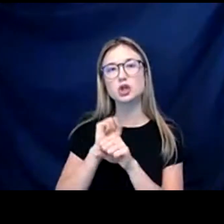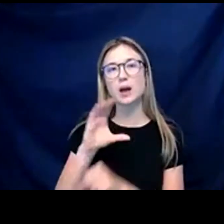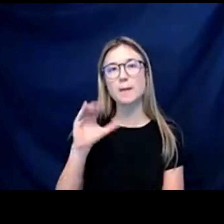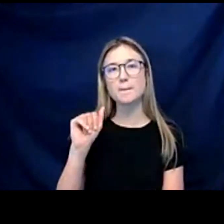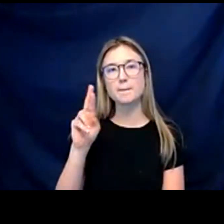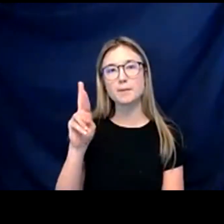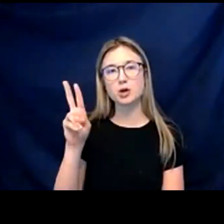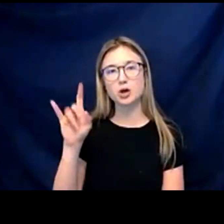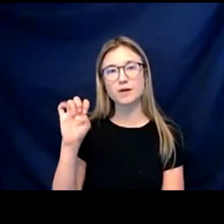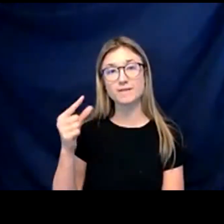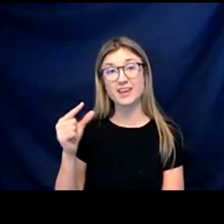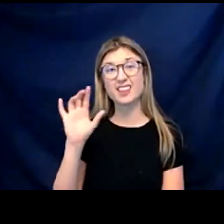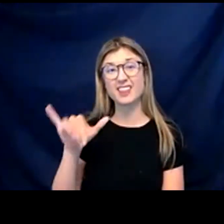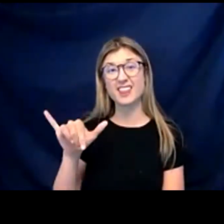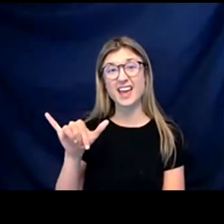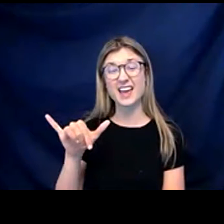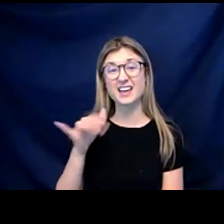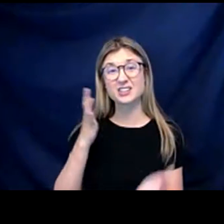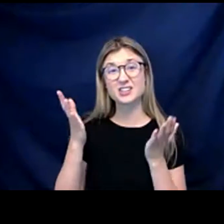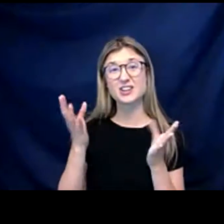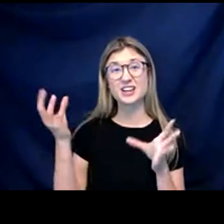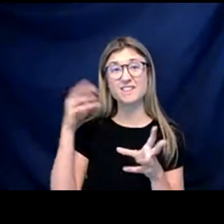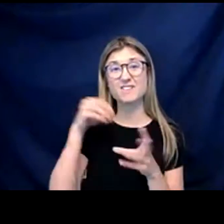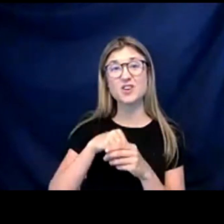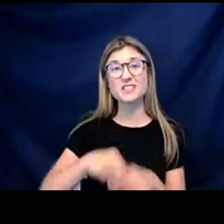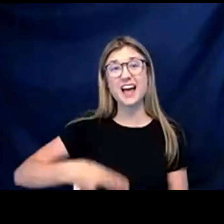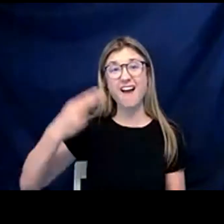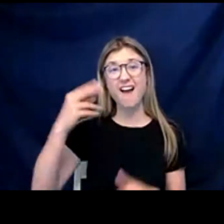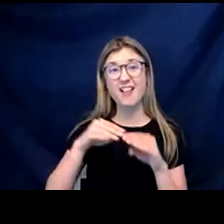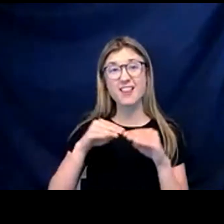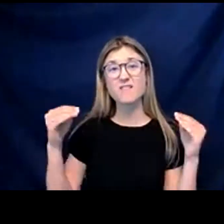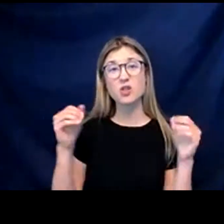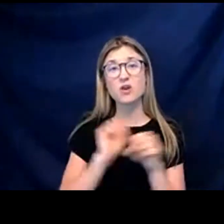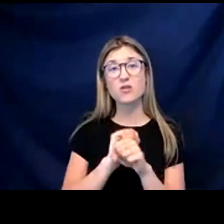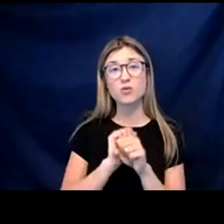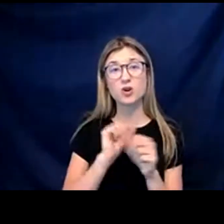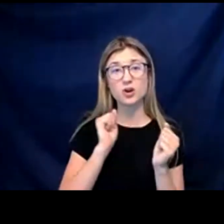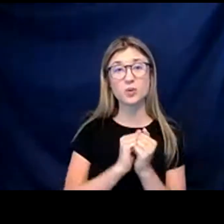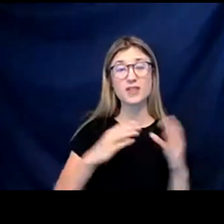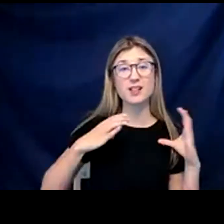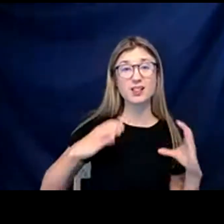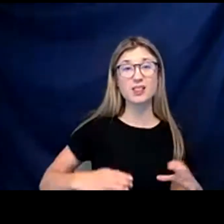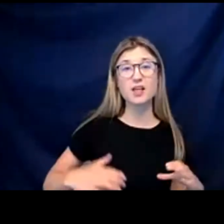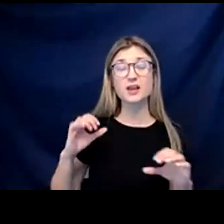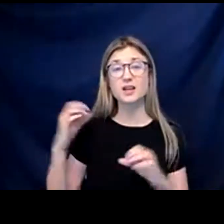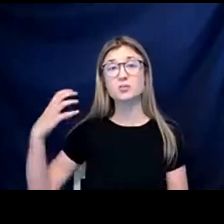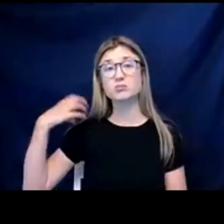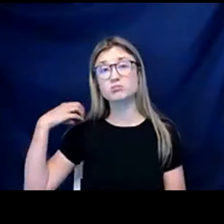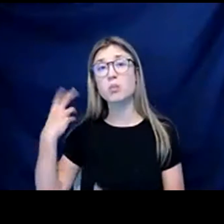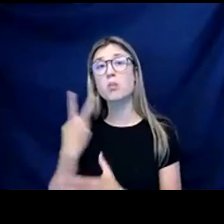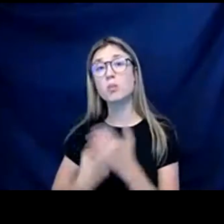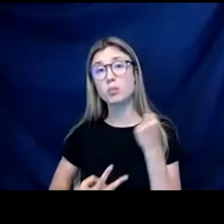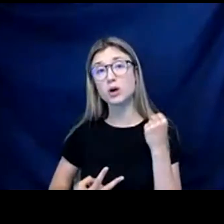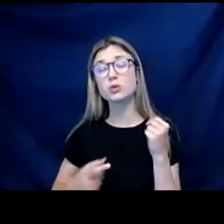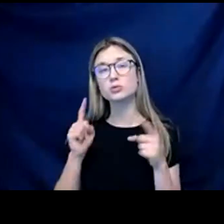level of work with the client, but also the employer, just to find a really good job match that